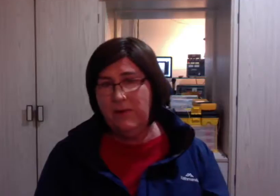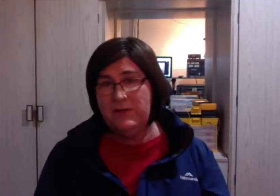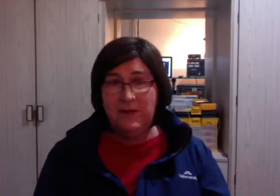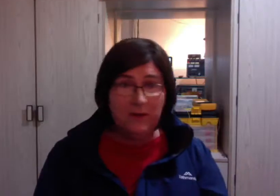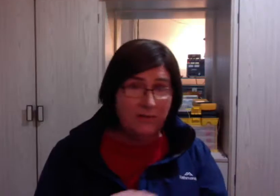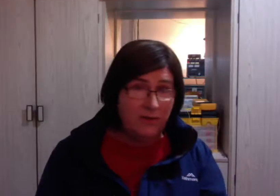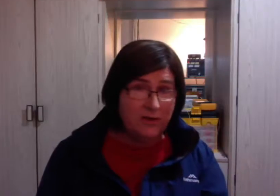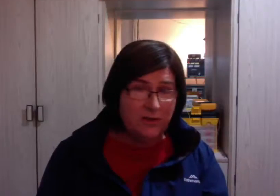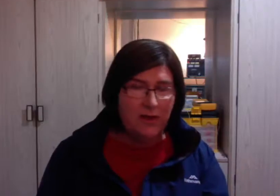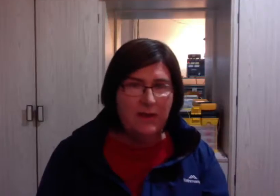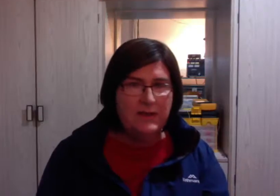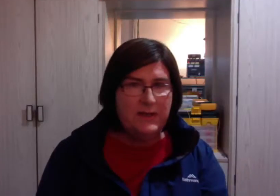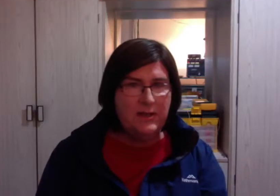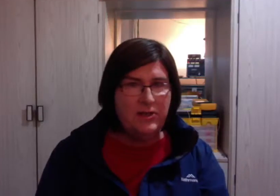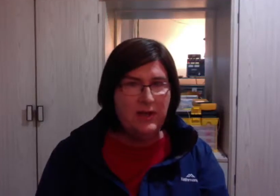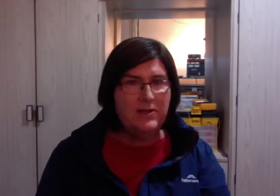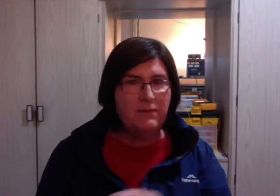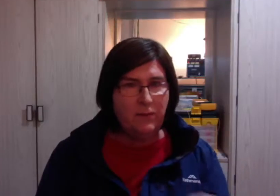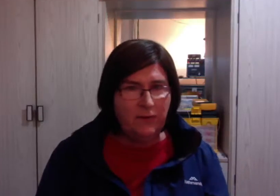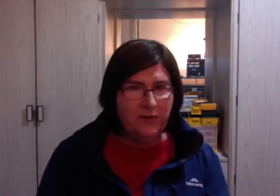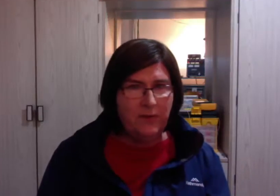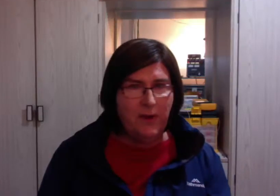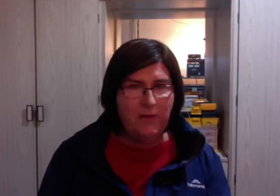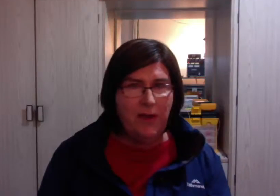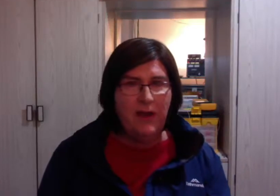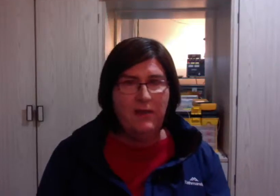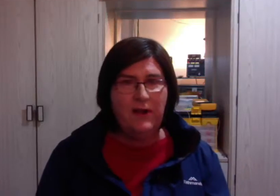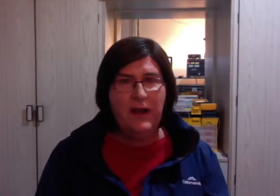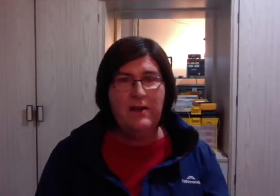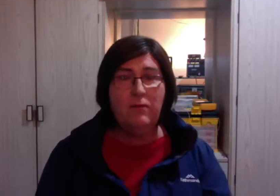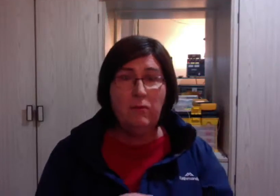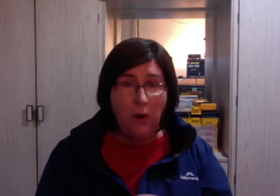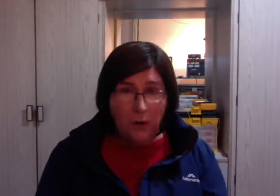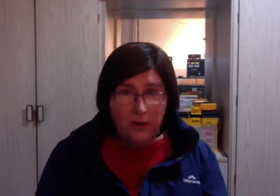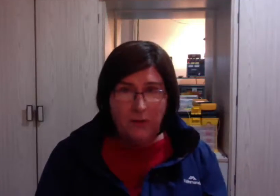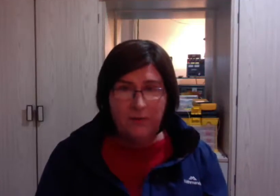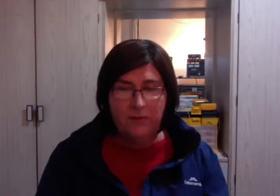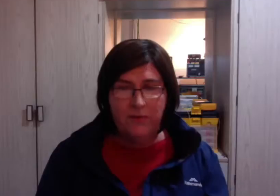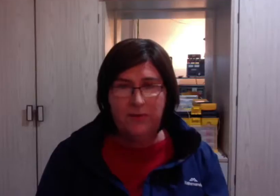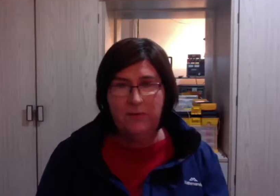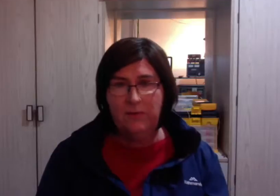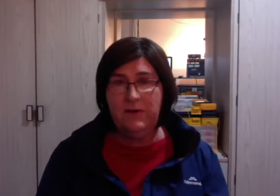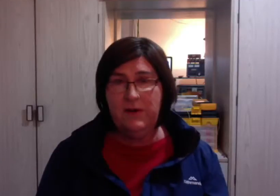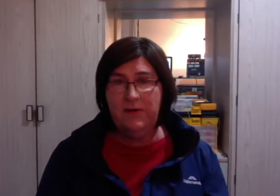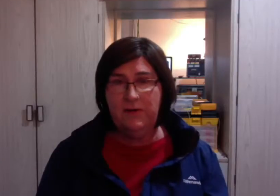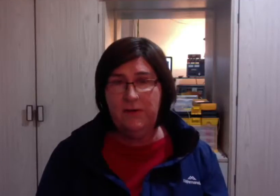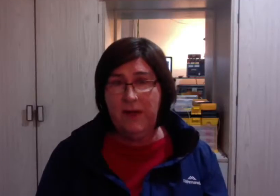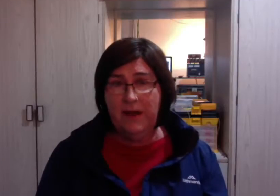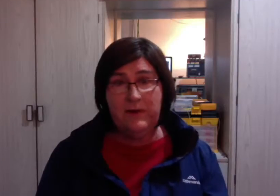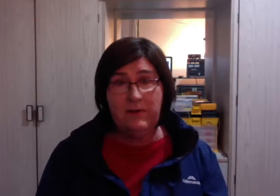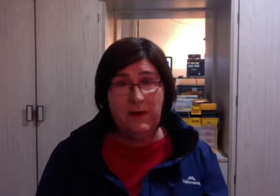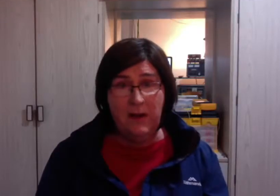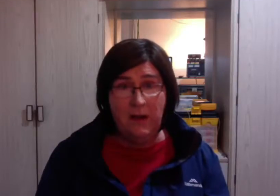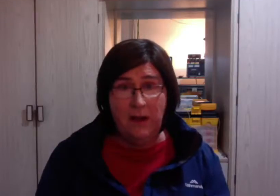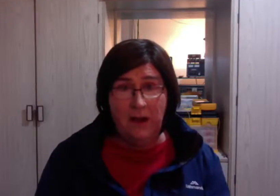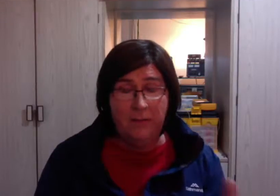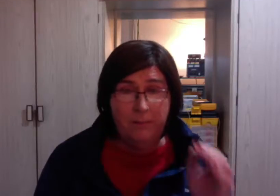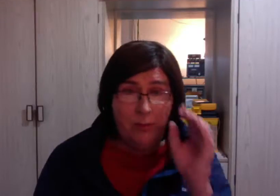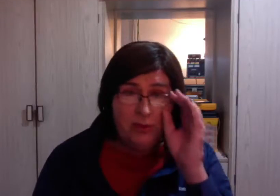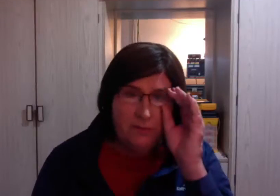did the conversion didn't change the fuel system over, so it had the wrong type of fuel system for a diesel. So I had to do a bush fix